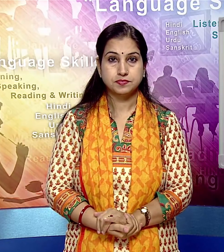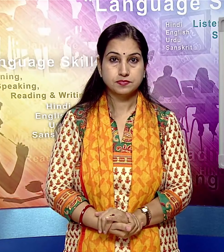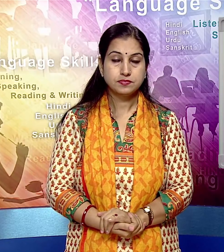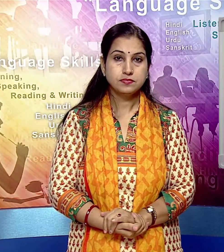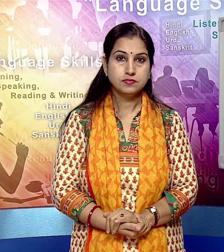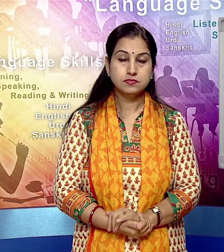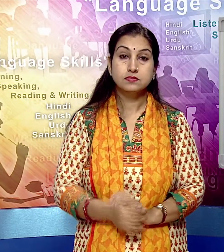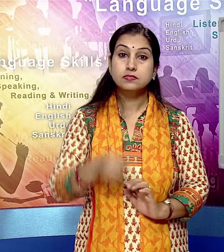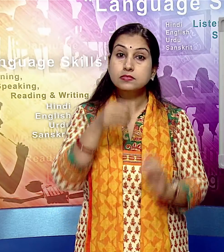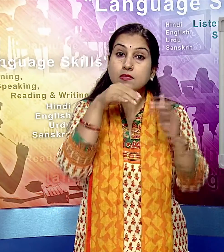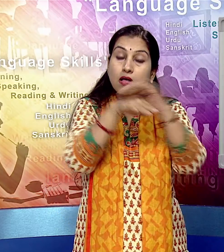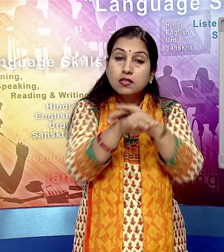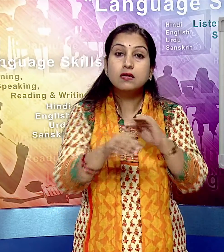increases vitamin C content,